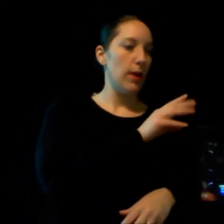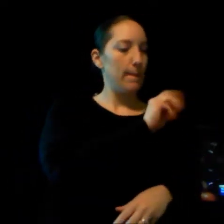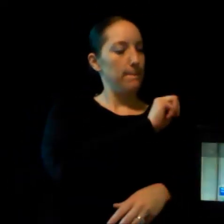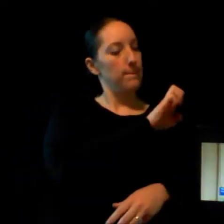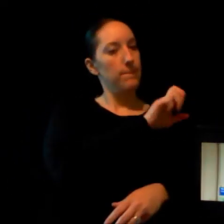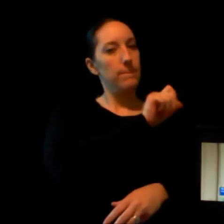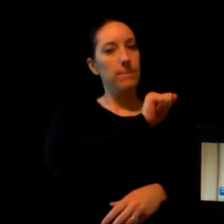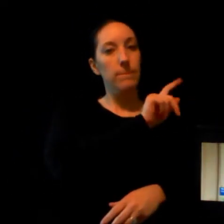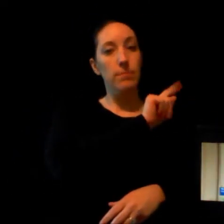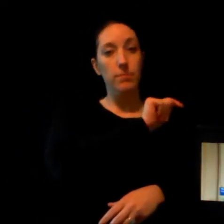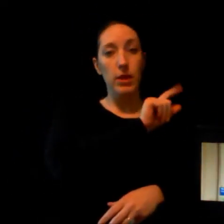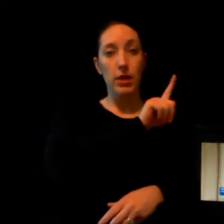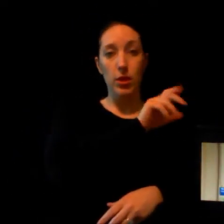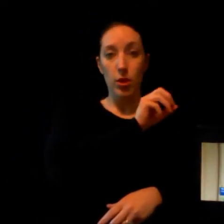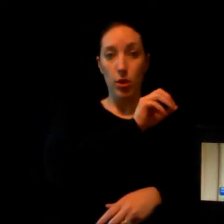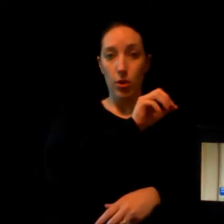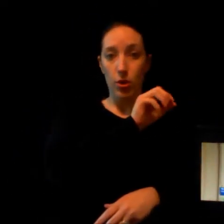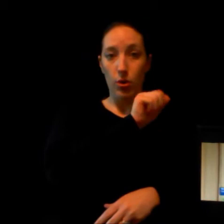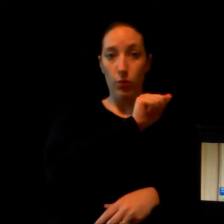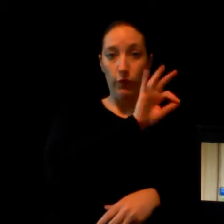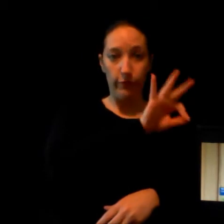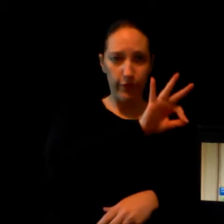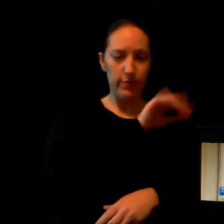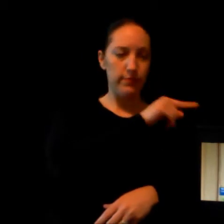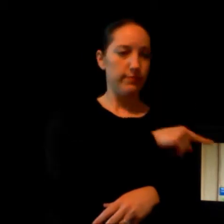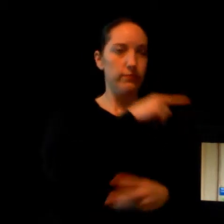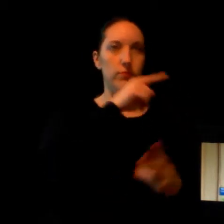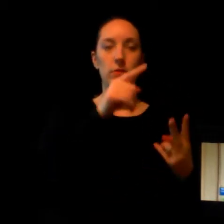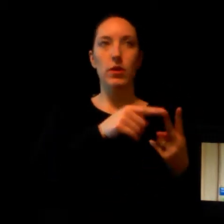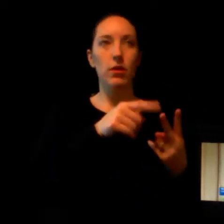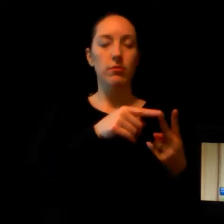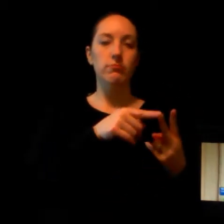And these are the kind of decisions that would keep me up at night.